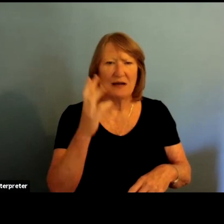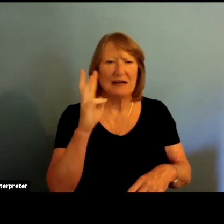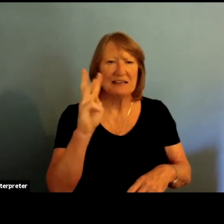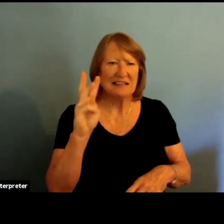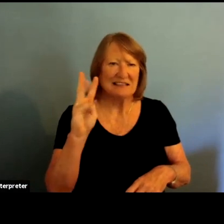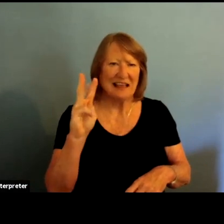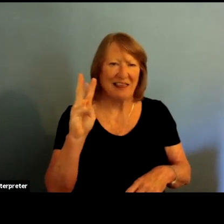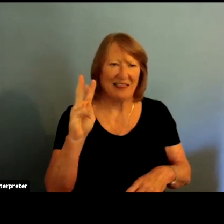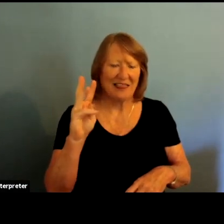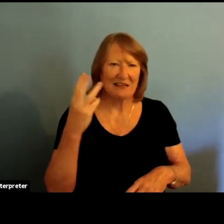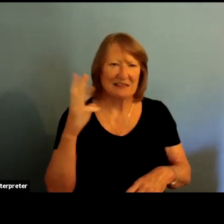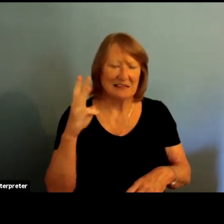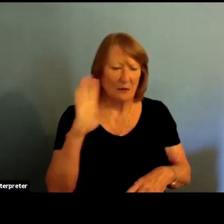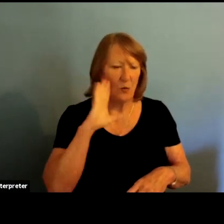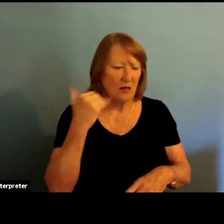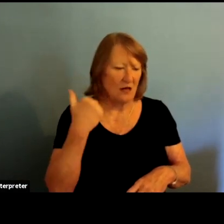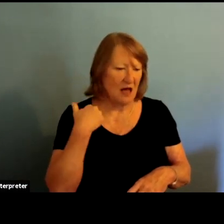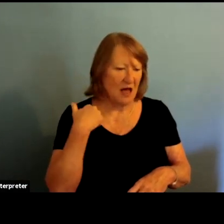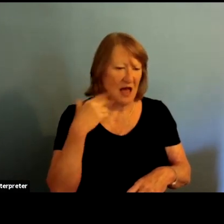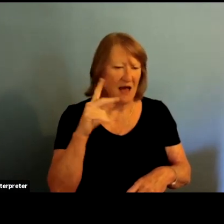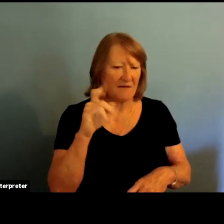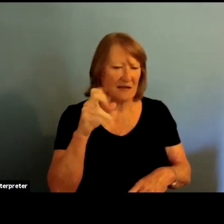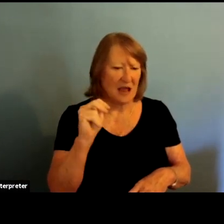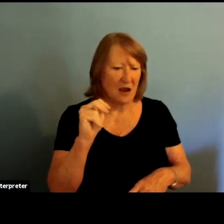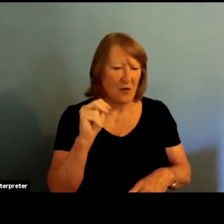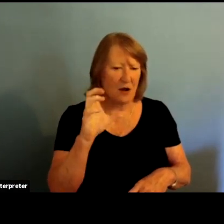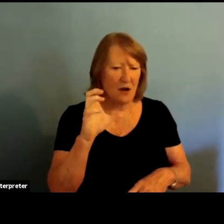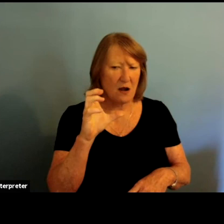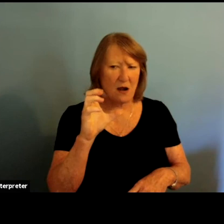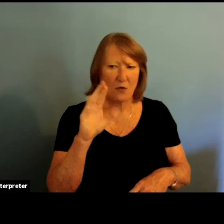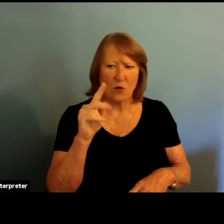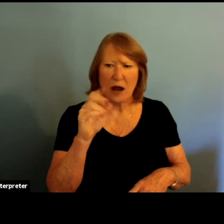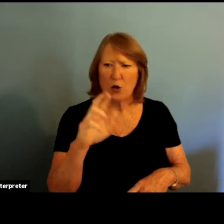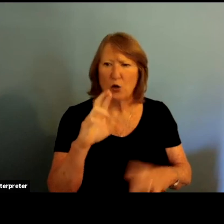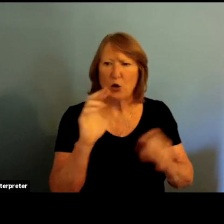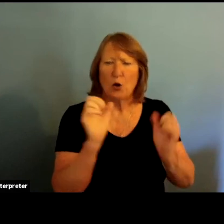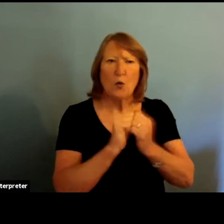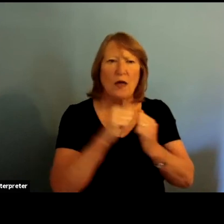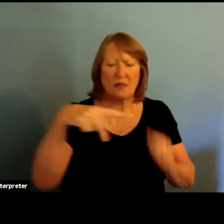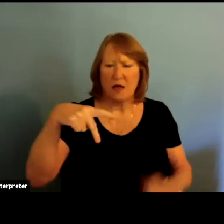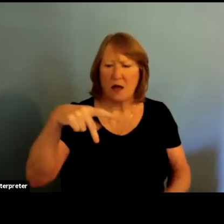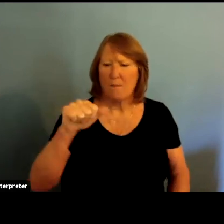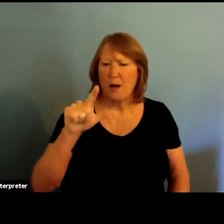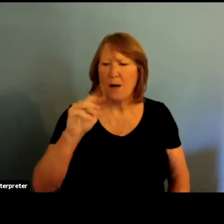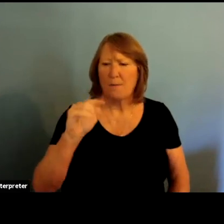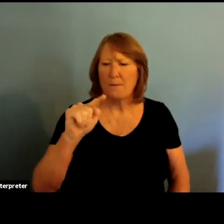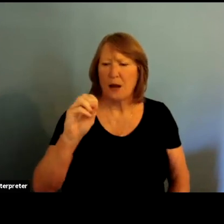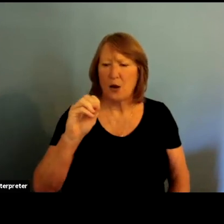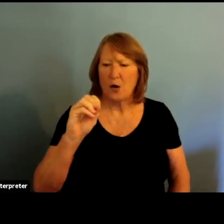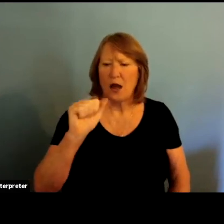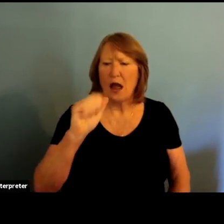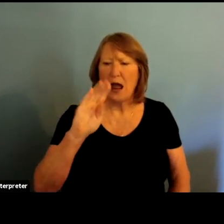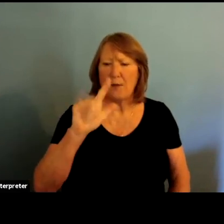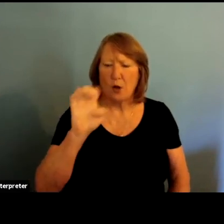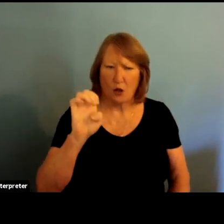16th. We will have Karen Kreider with the Palmetto Able Savings Program,